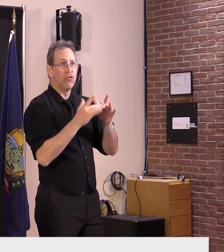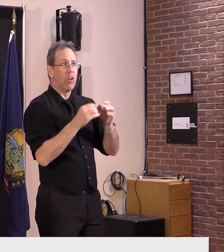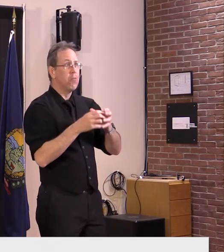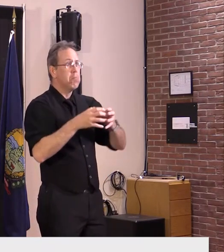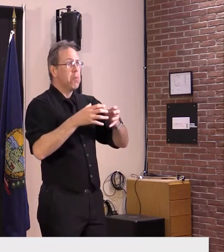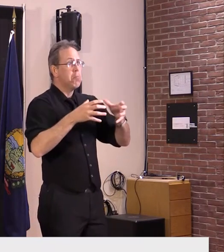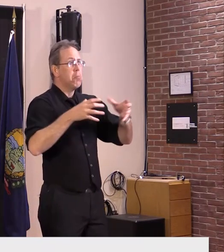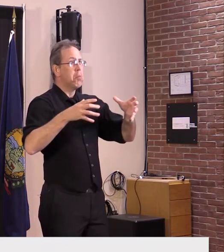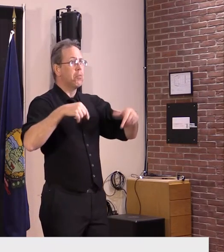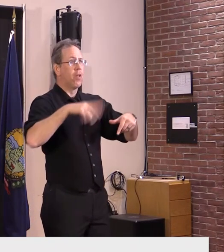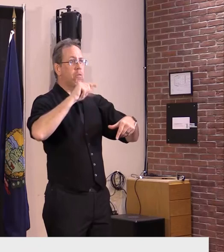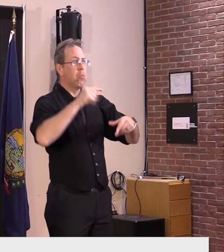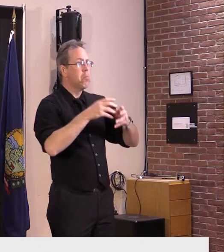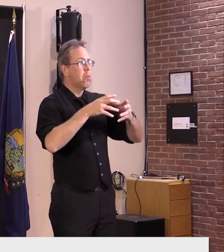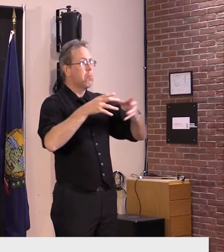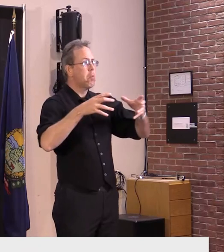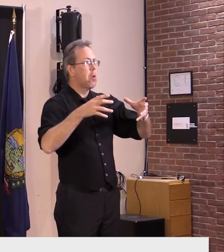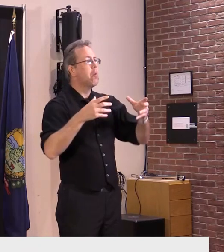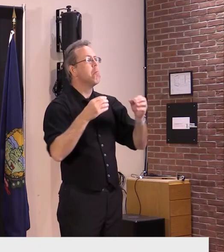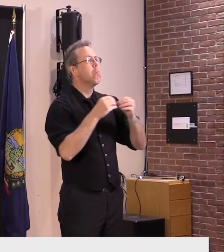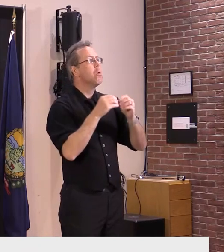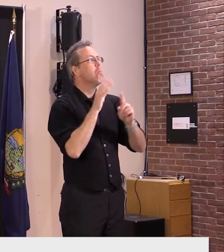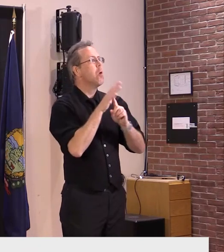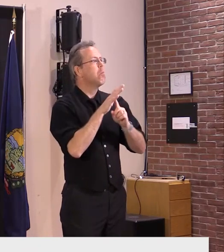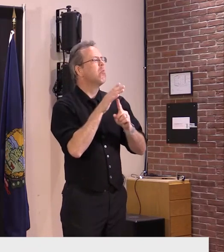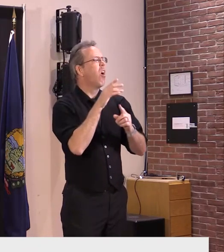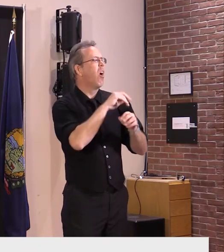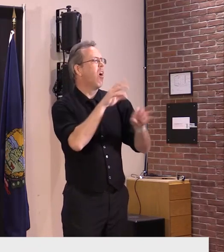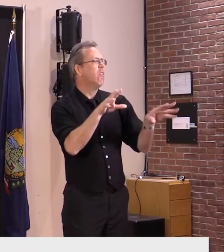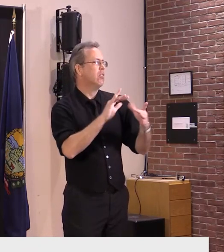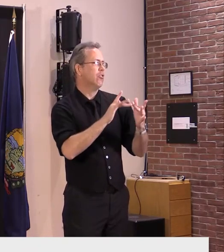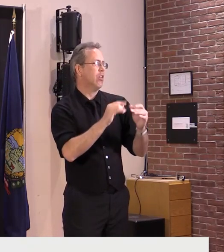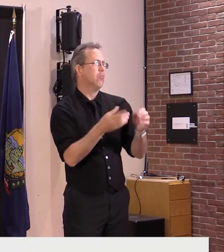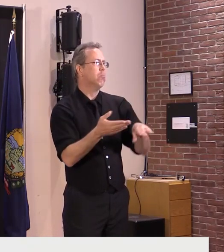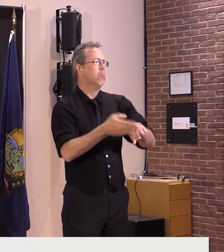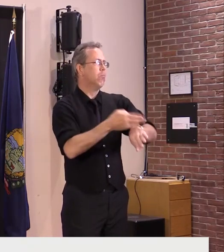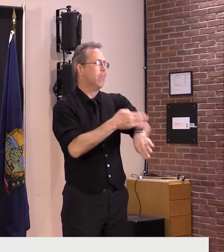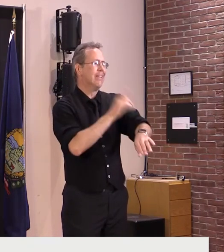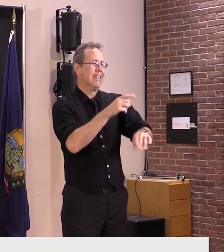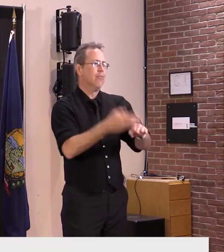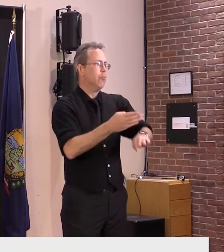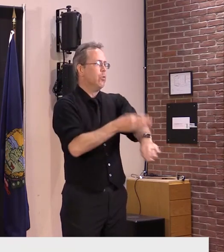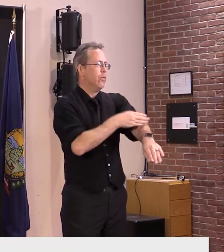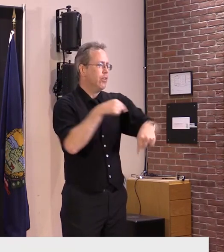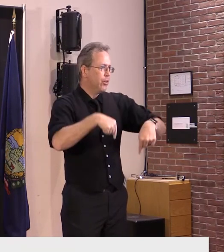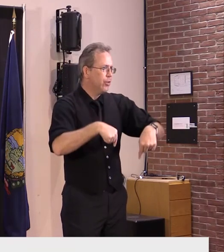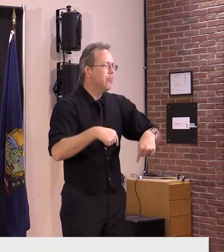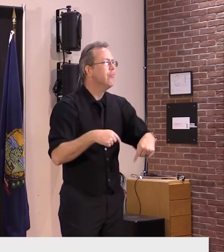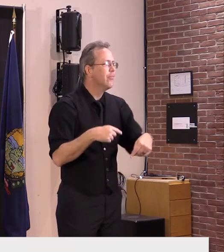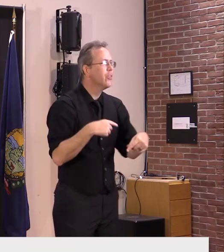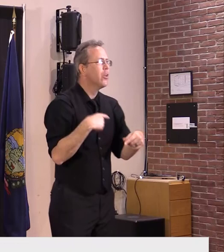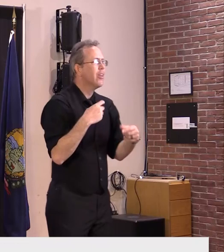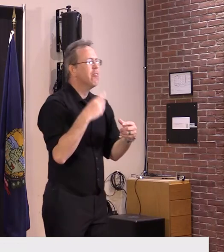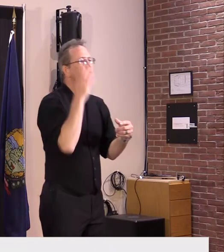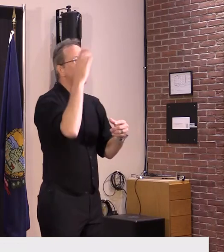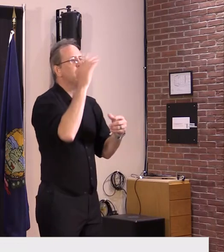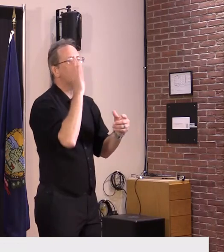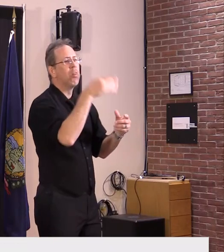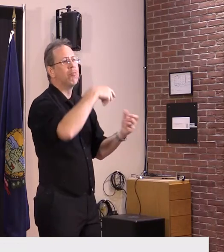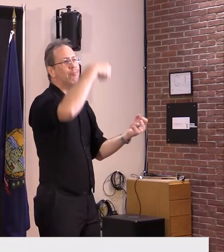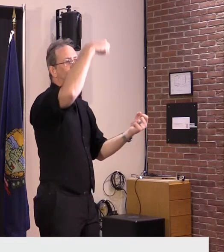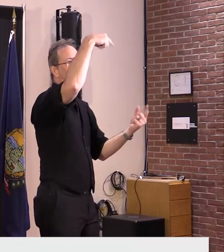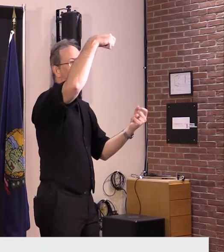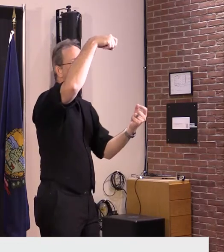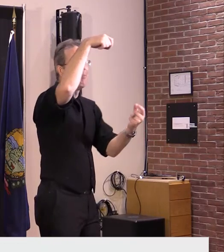prevalent and be improved. So I think that this could be part of the mix in the future, especially for, again,